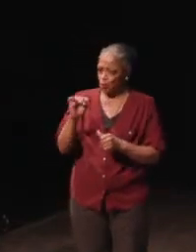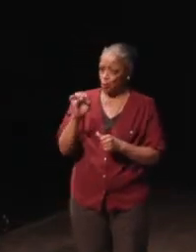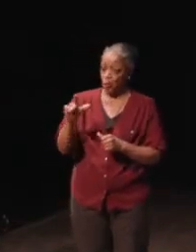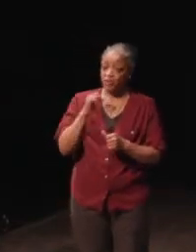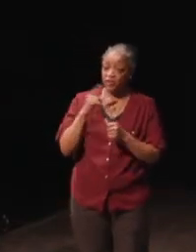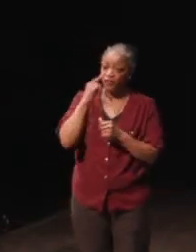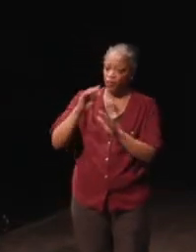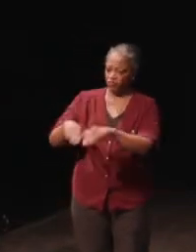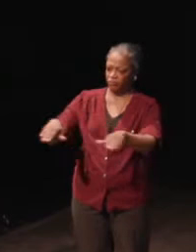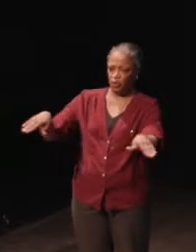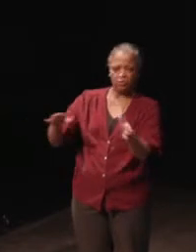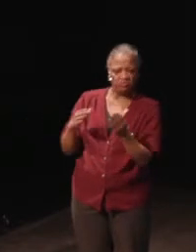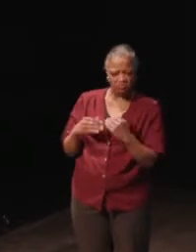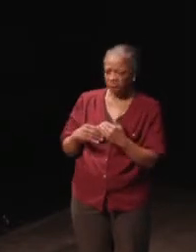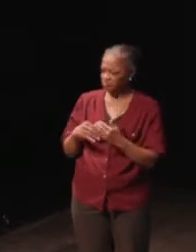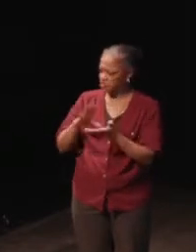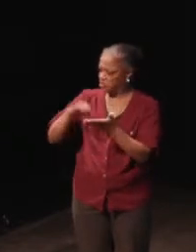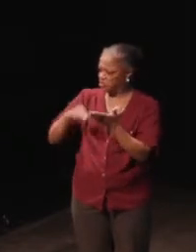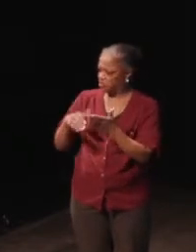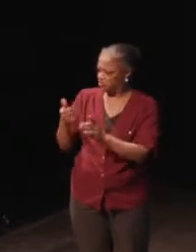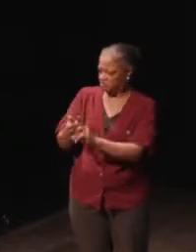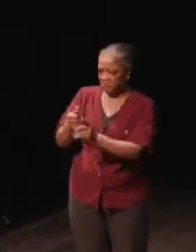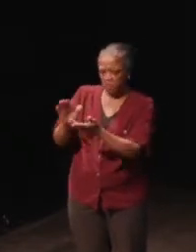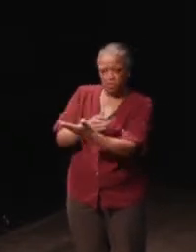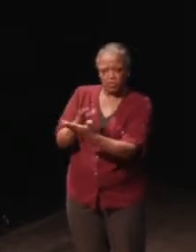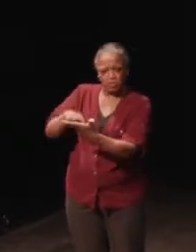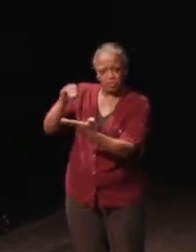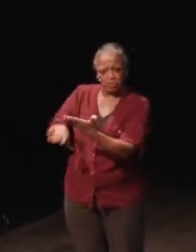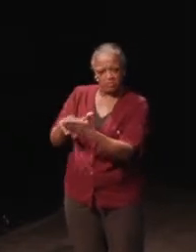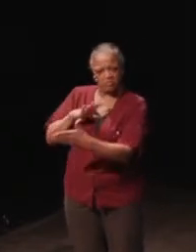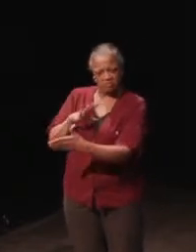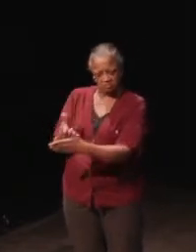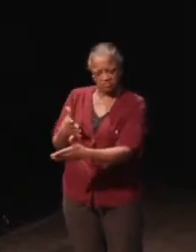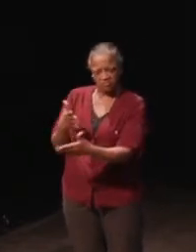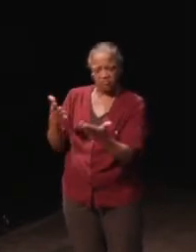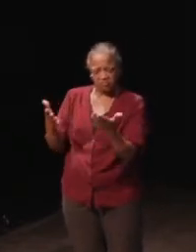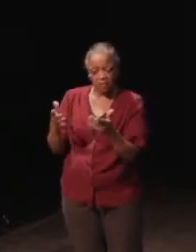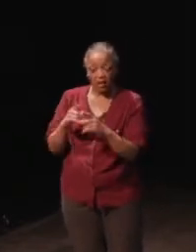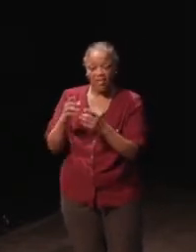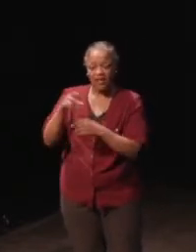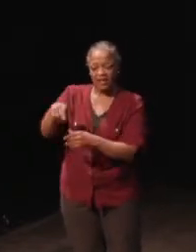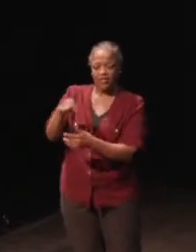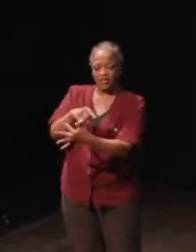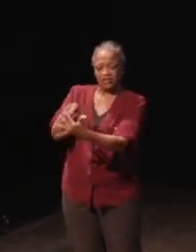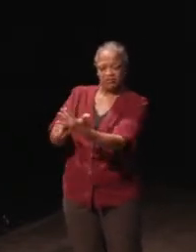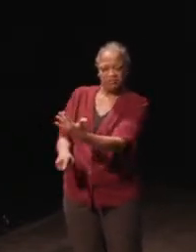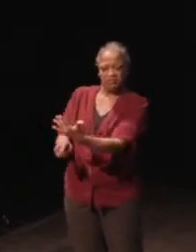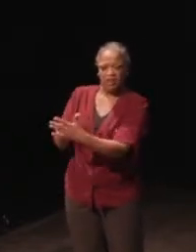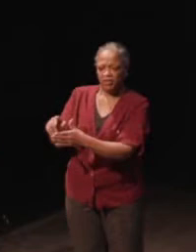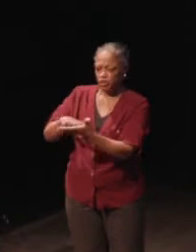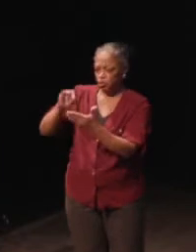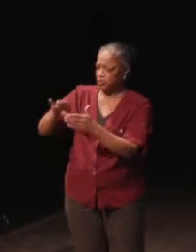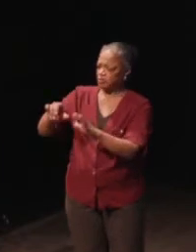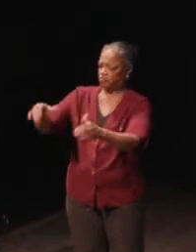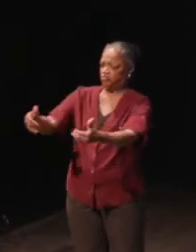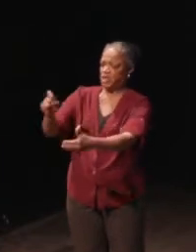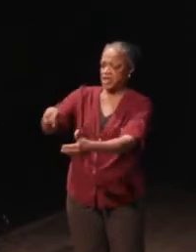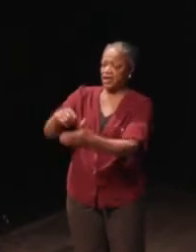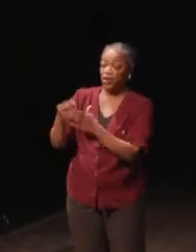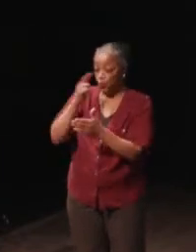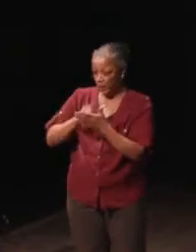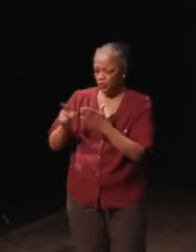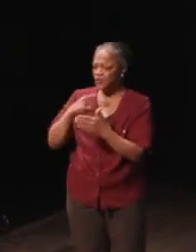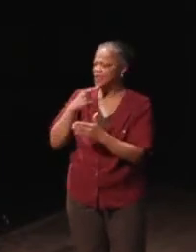tools for the students, the music students, and this is what they need. This is what we think they need. This is what the